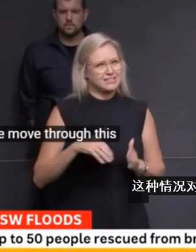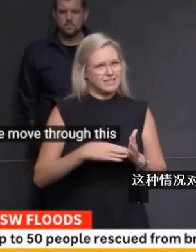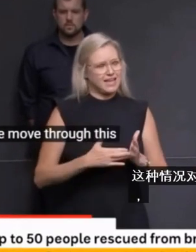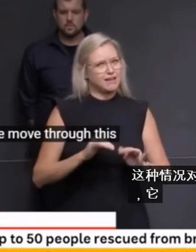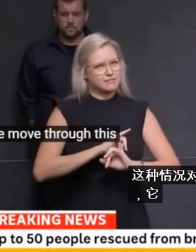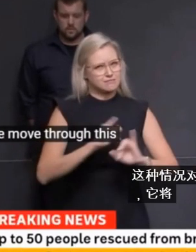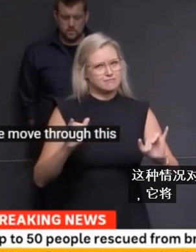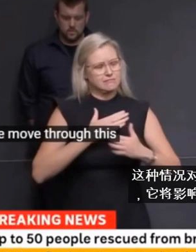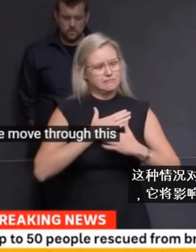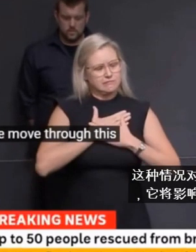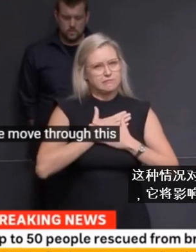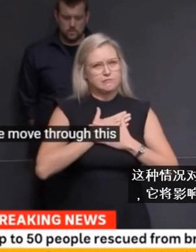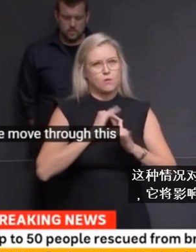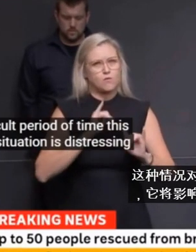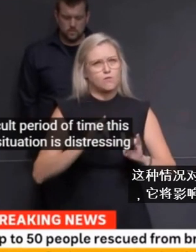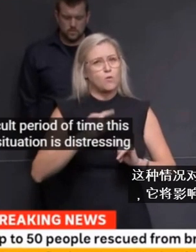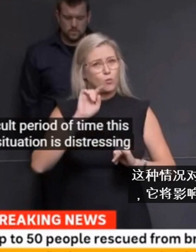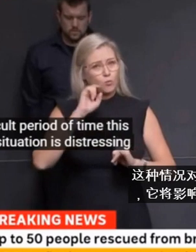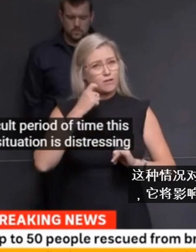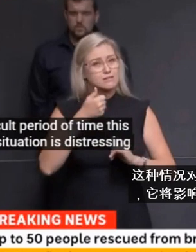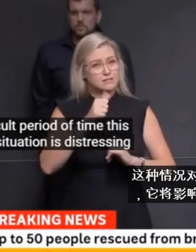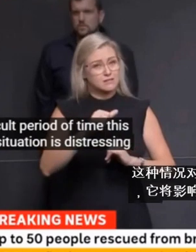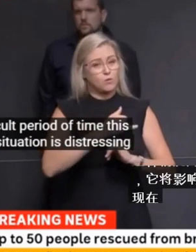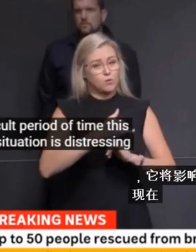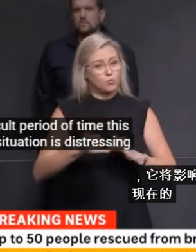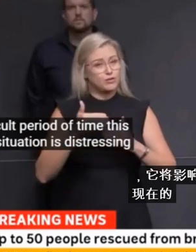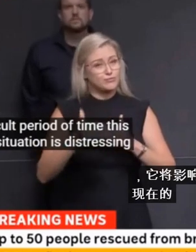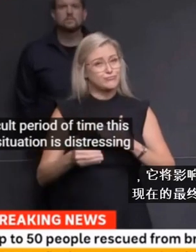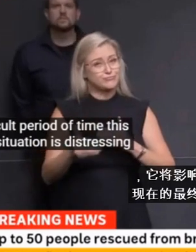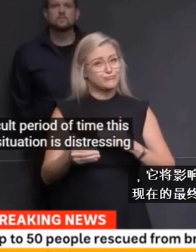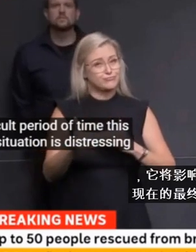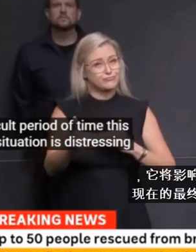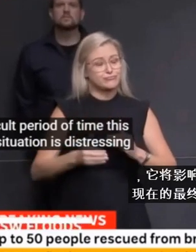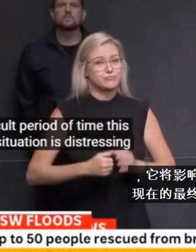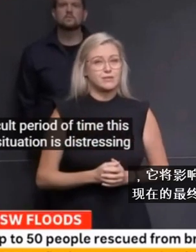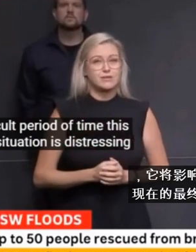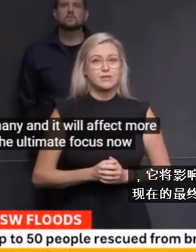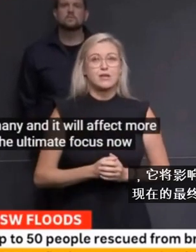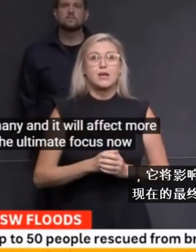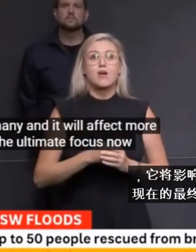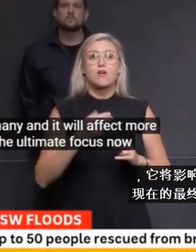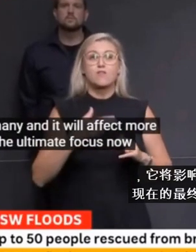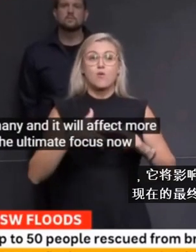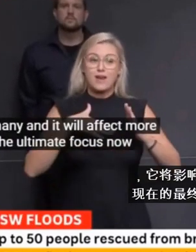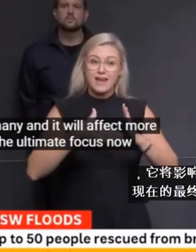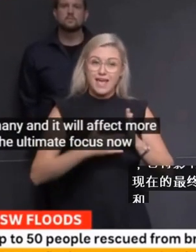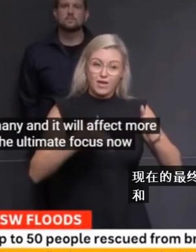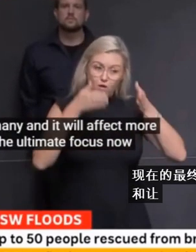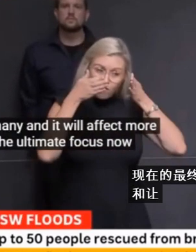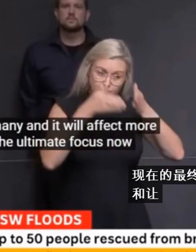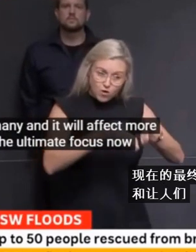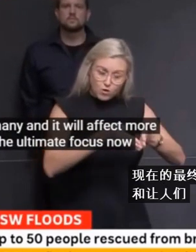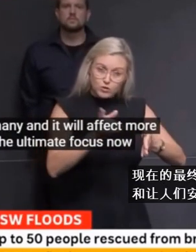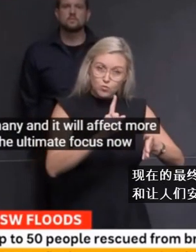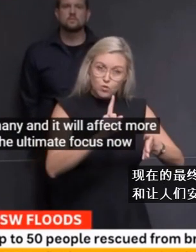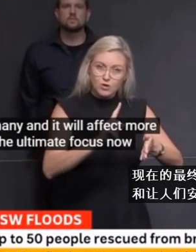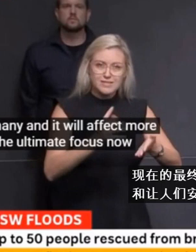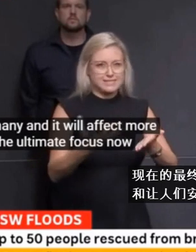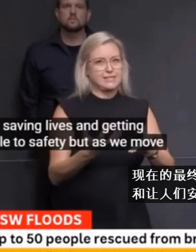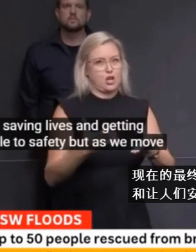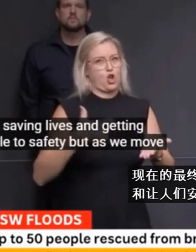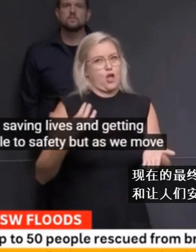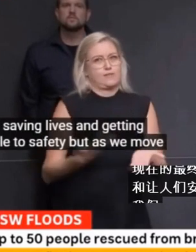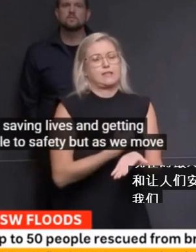many, and it will affect more. The ultimate focus now is saving lives and getting people to